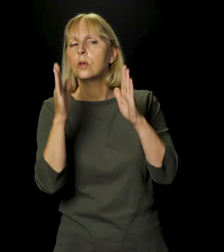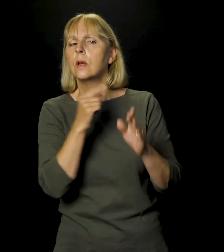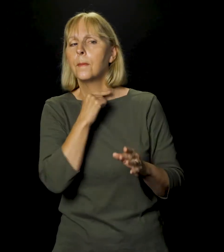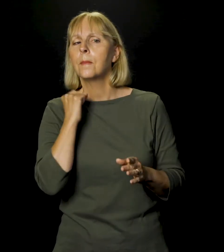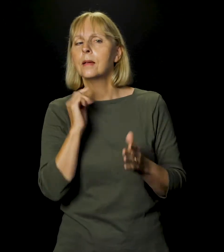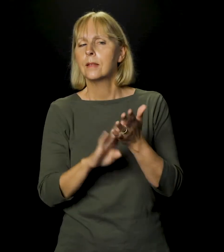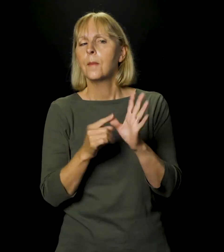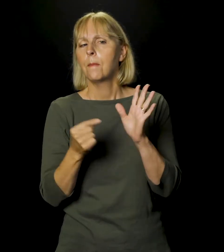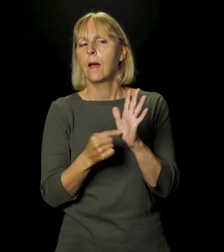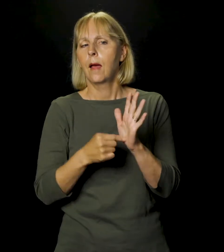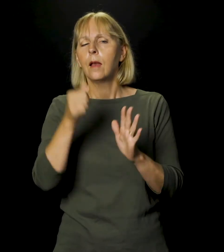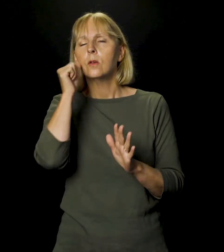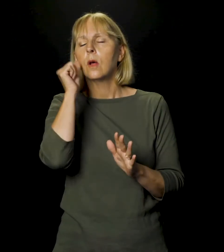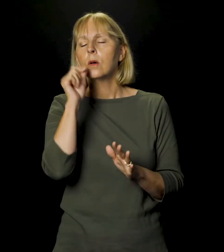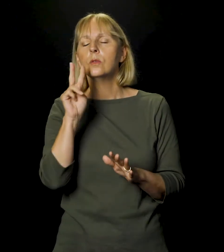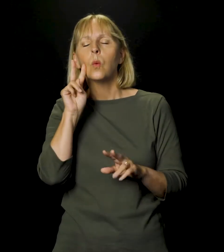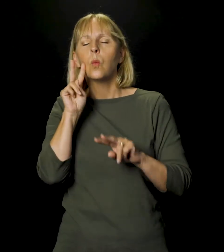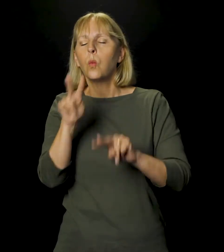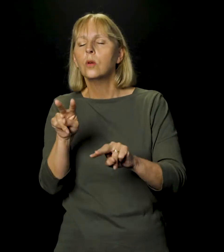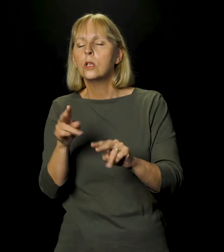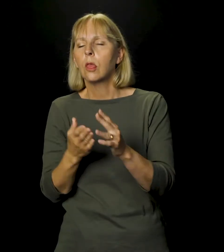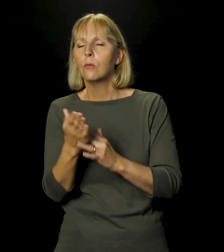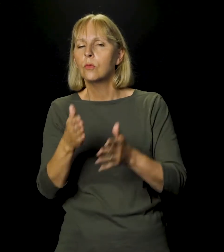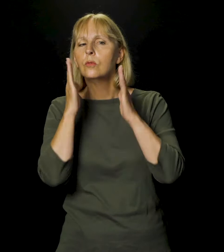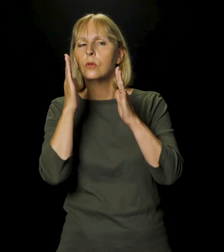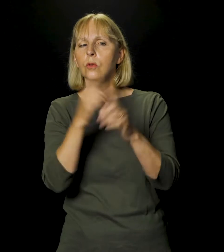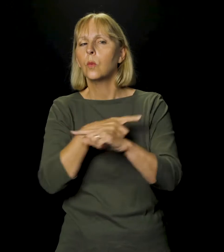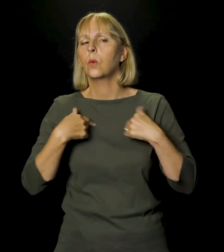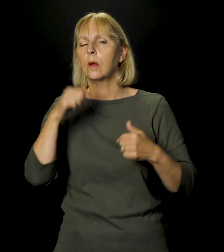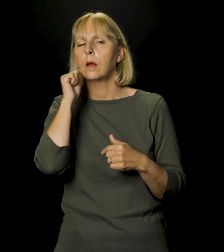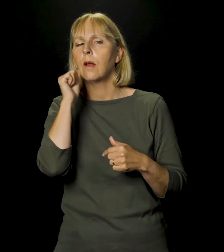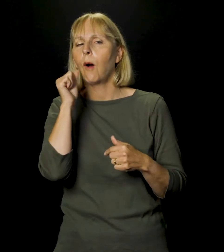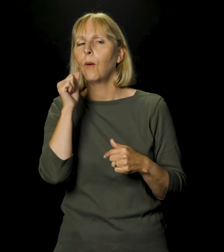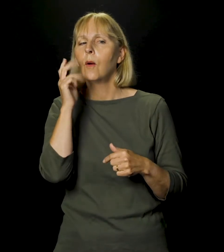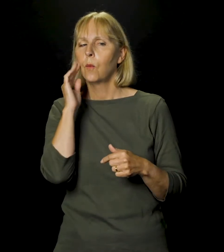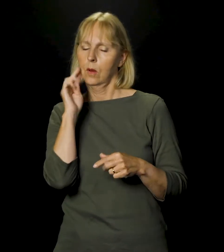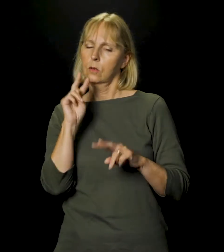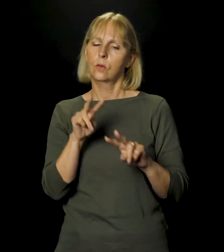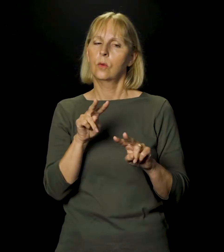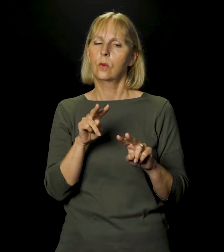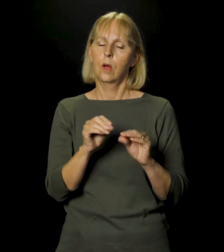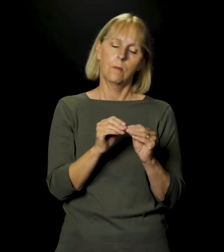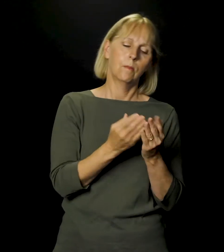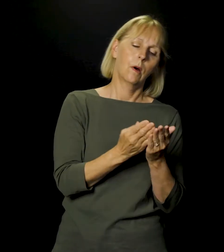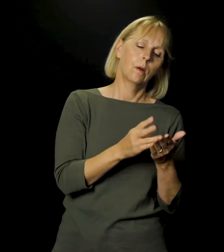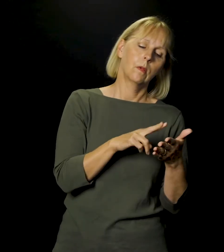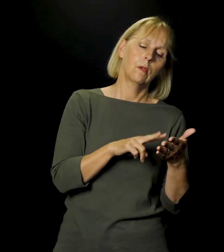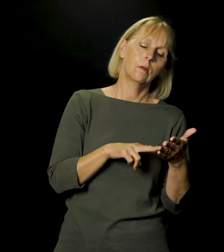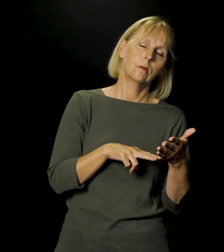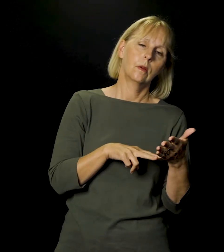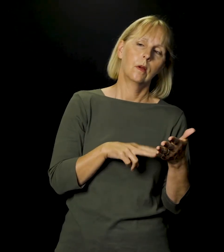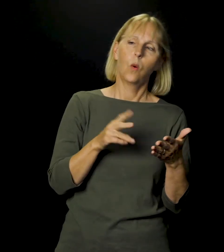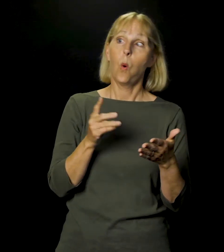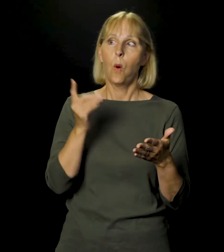we know that that number goes up considerably during church, okay? We can tell the difference between when you've got the Bible app open and when you've been